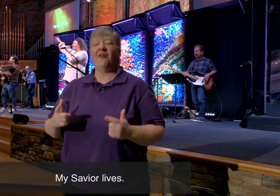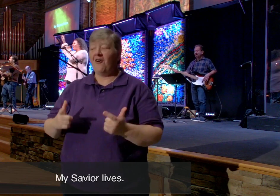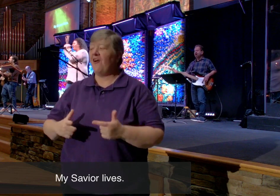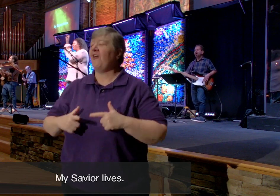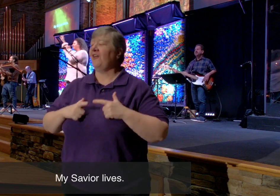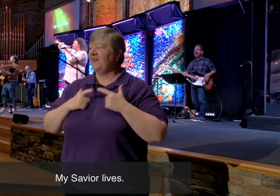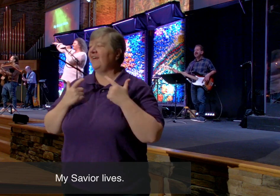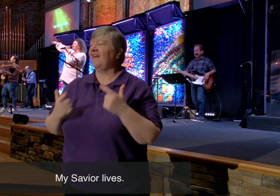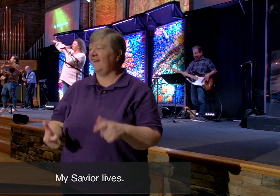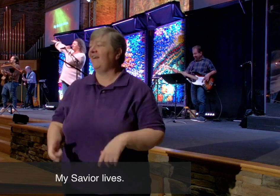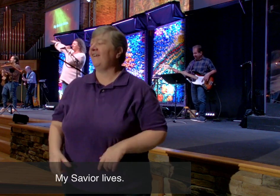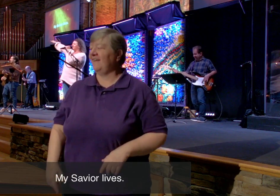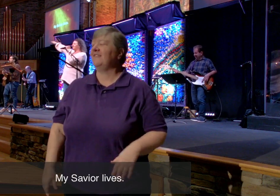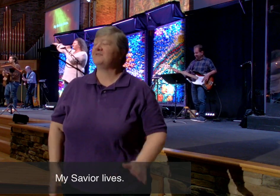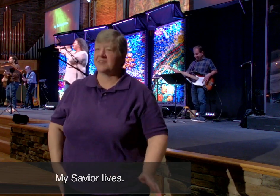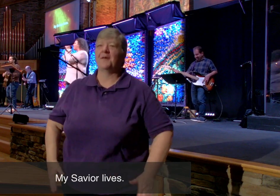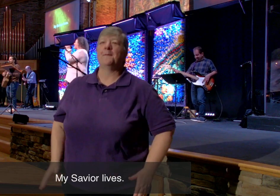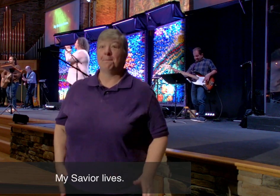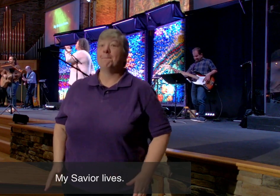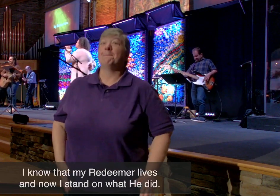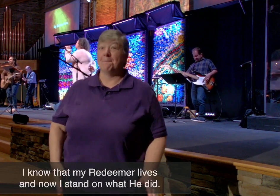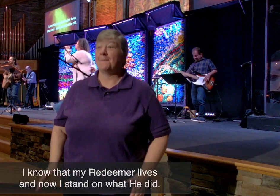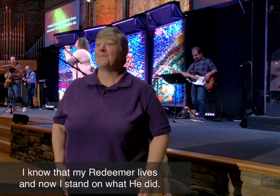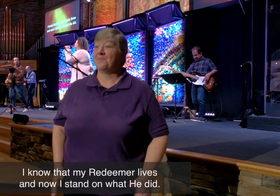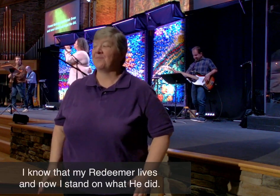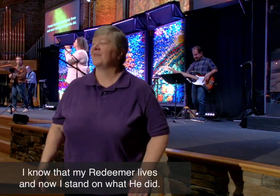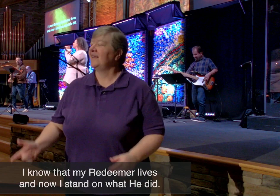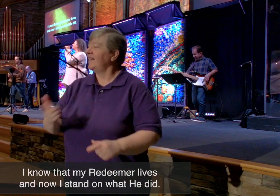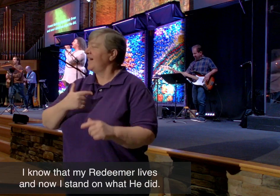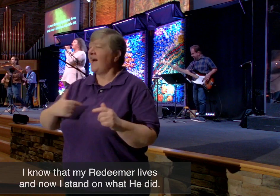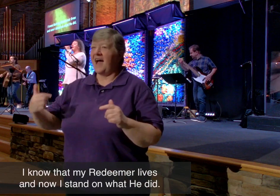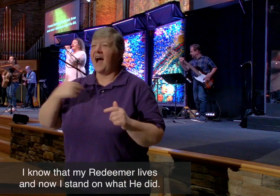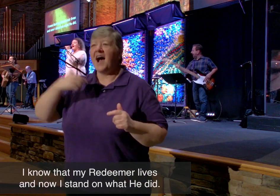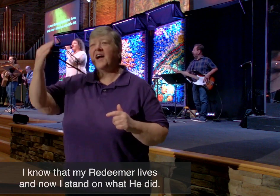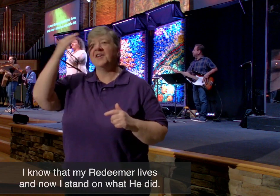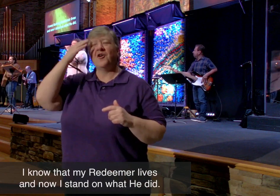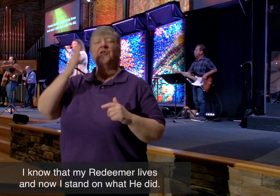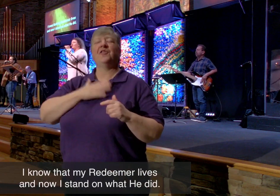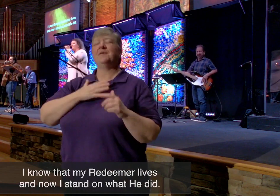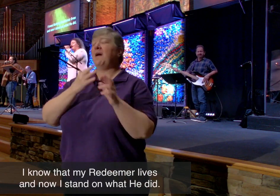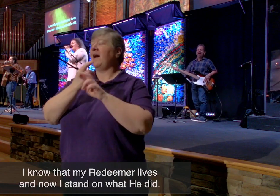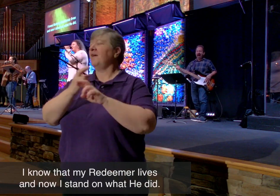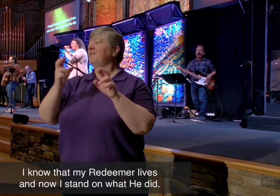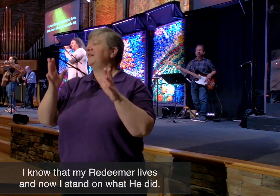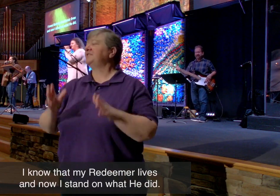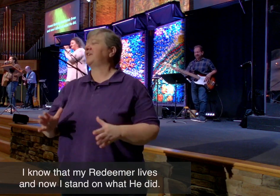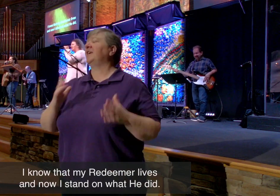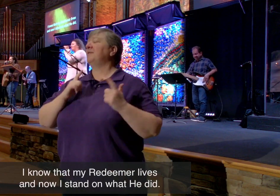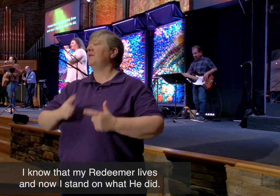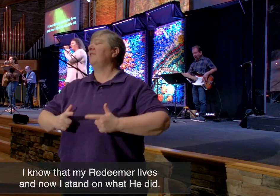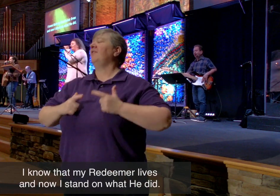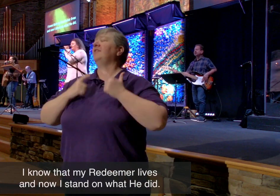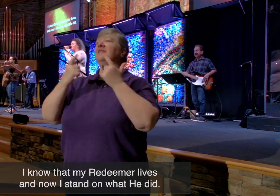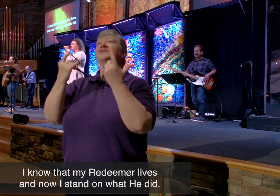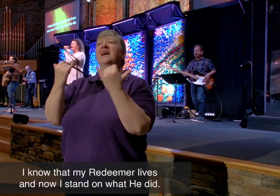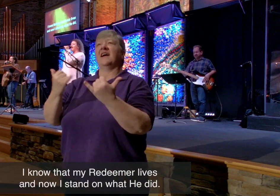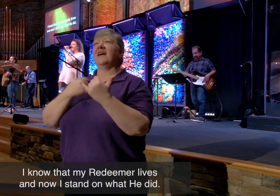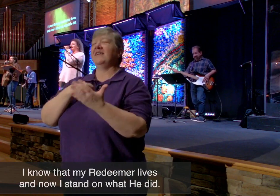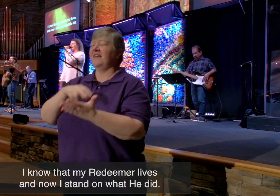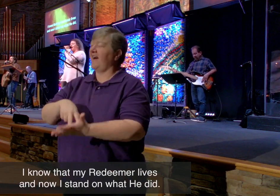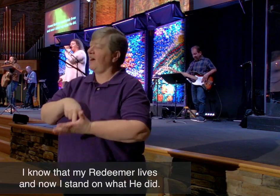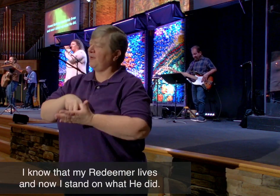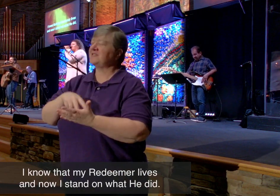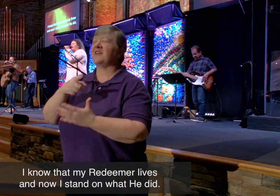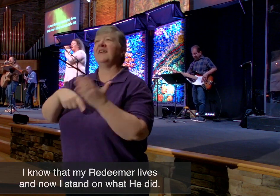My Savior lives. Just your voice and sing, I know. I know that my